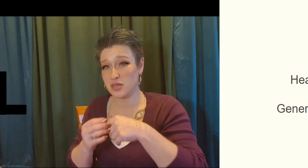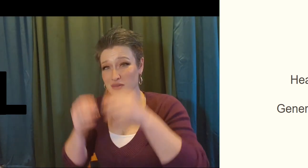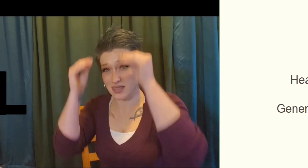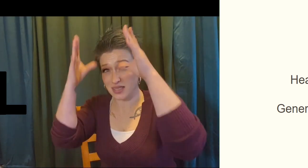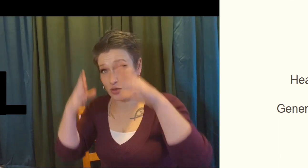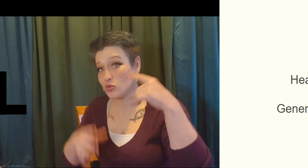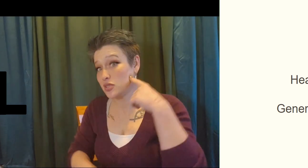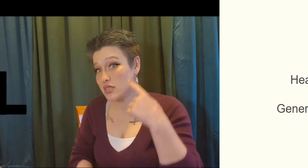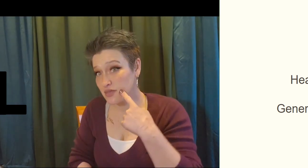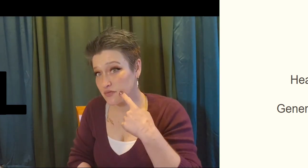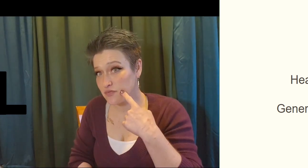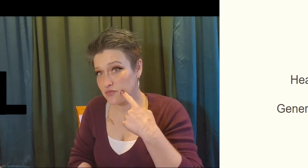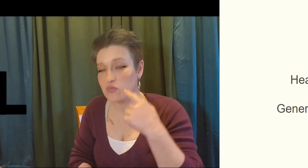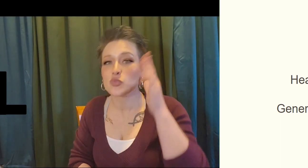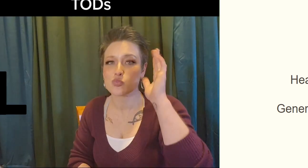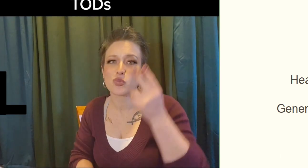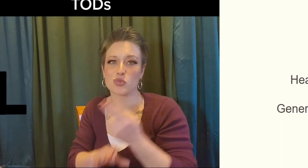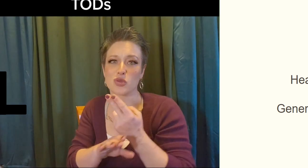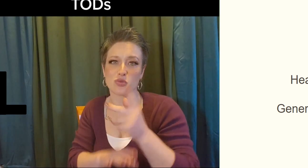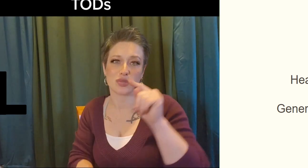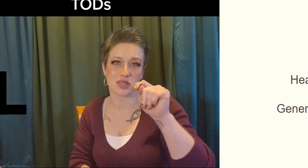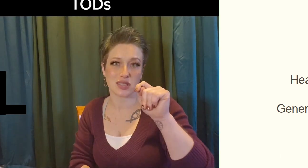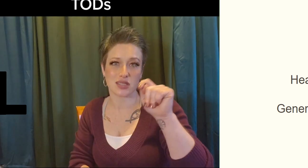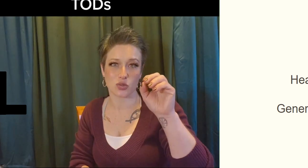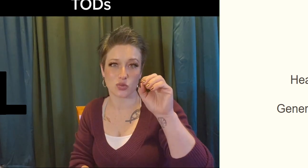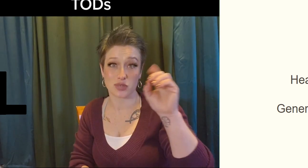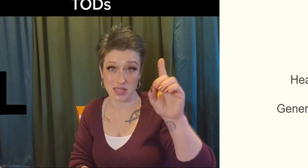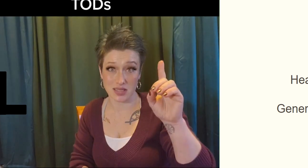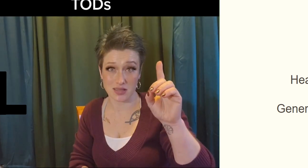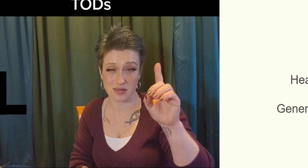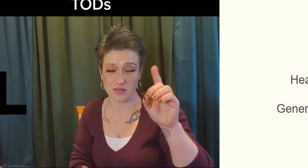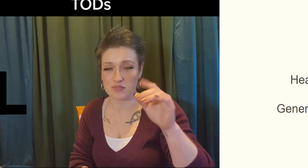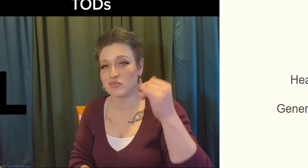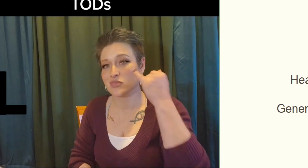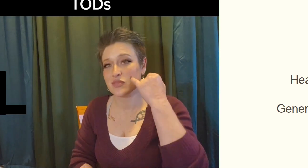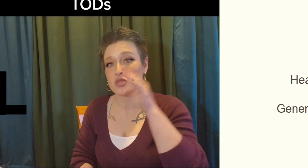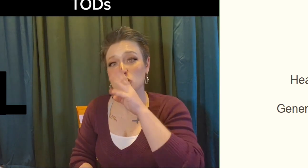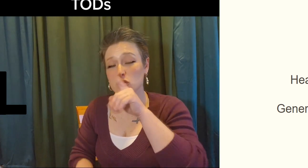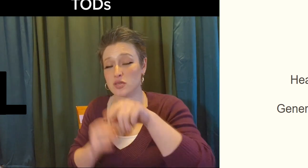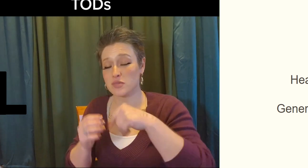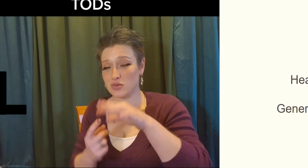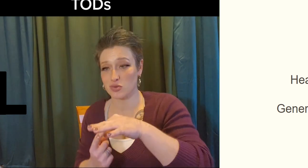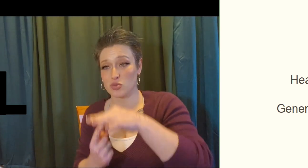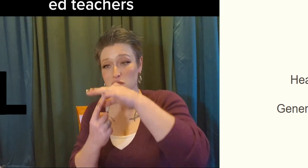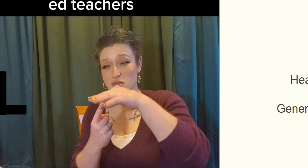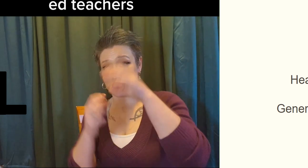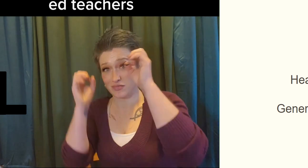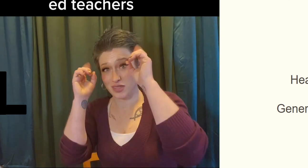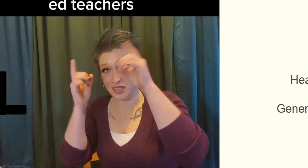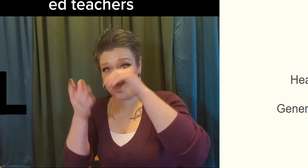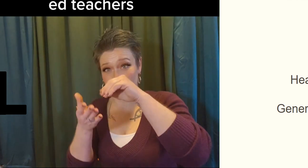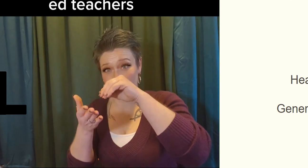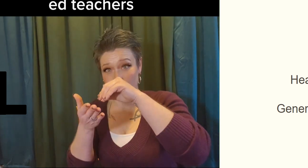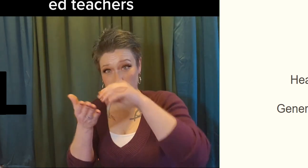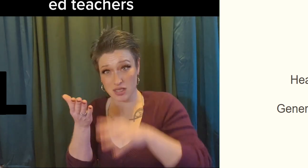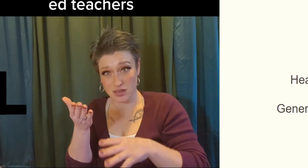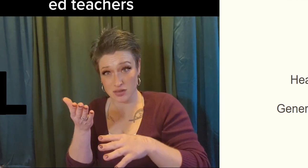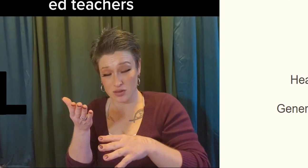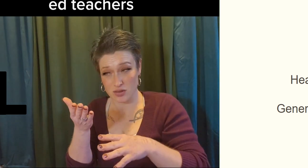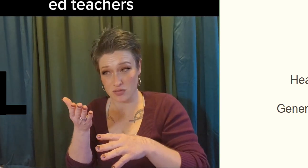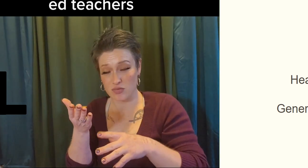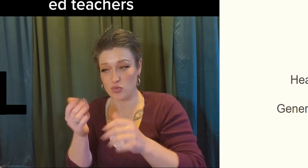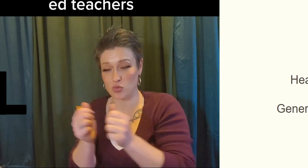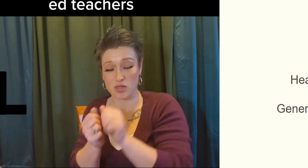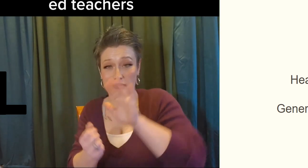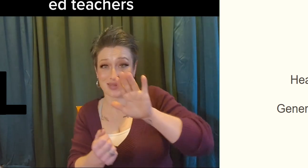Public, private, doesn't matter. But if we're talking about teachers of the deaf, we'll use TODs. If we're talking about other kinds of